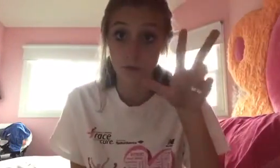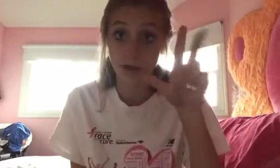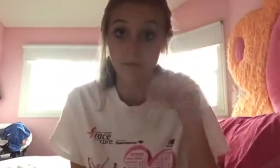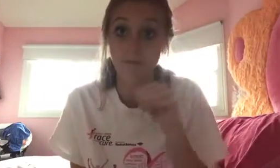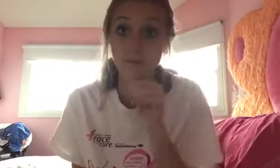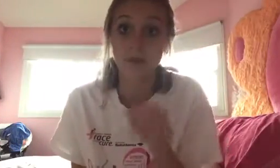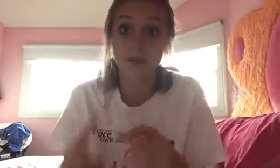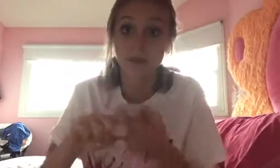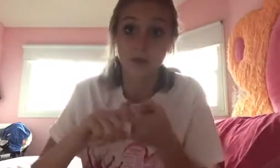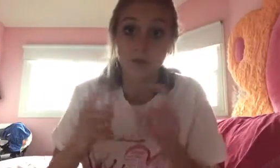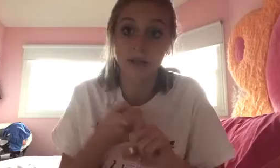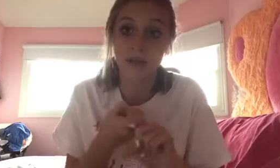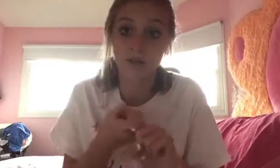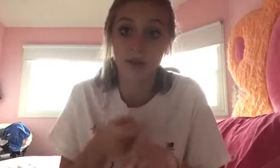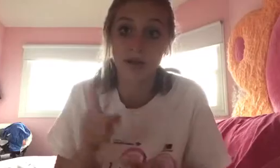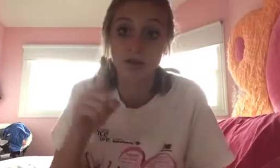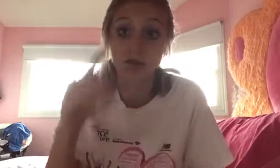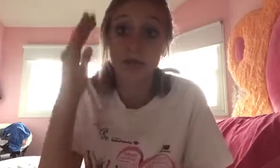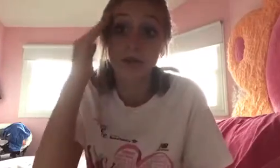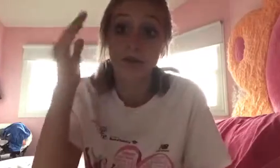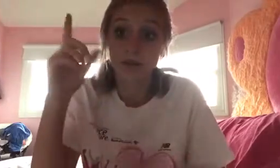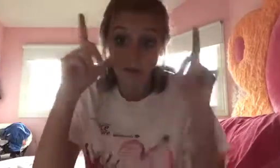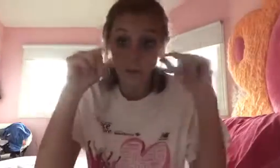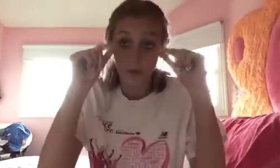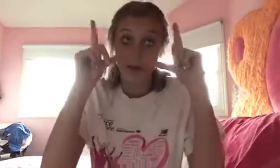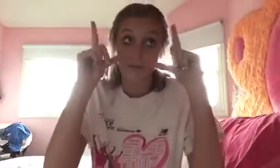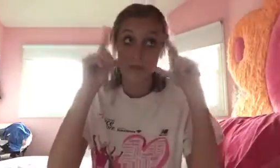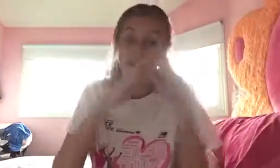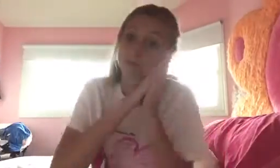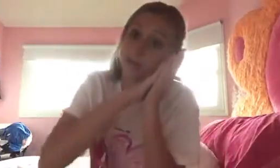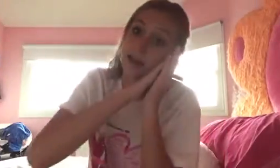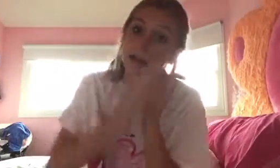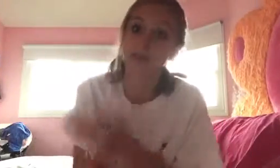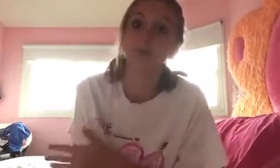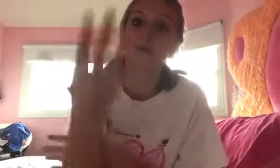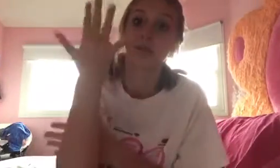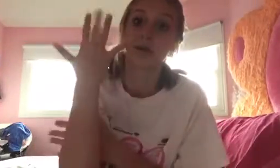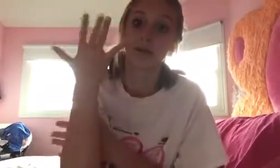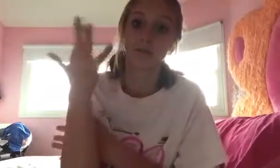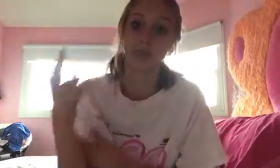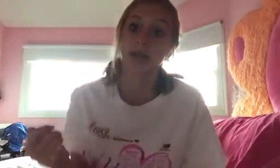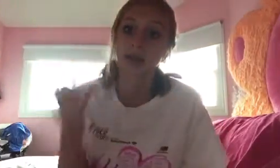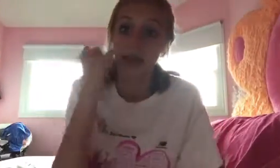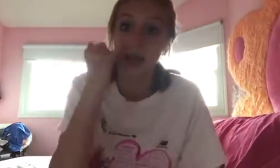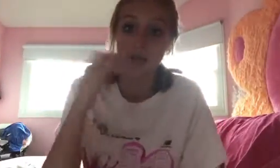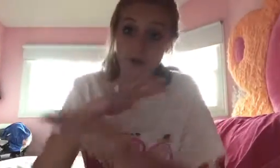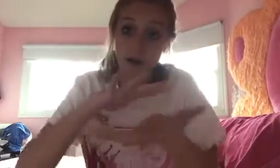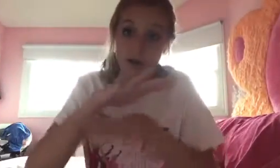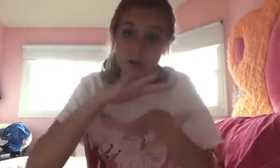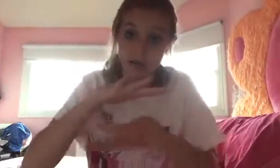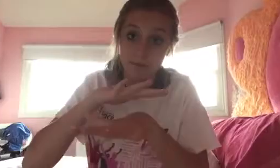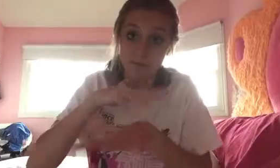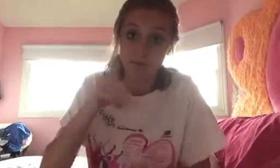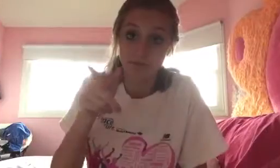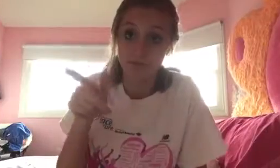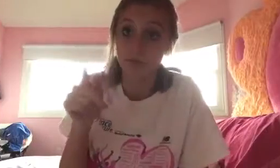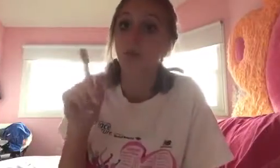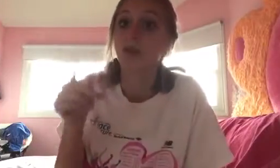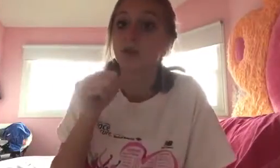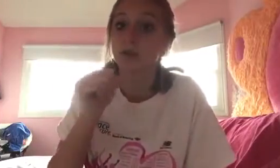Three, don't be his friend. You know you're gonna wake up in his bed in the morning. And if you're under him, you